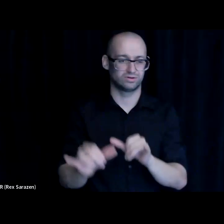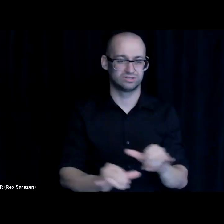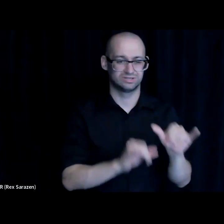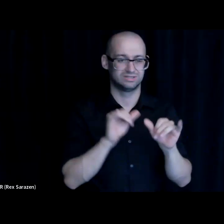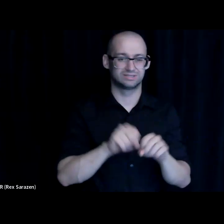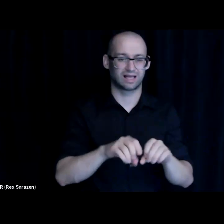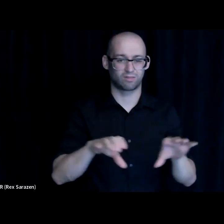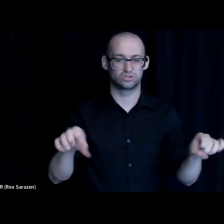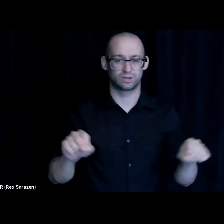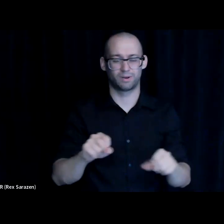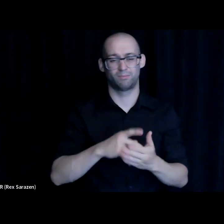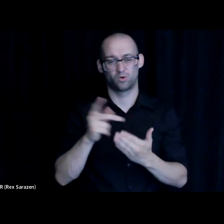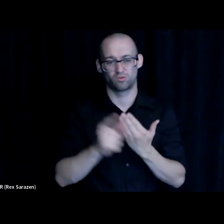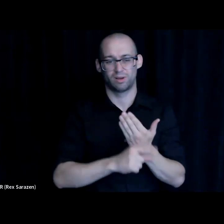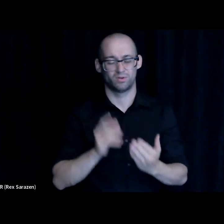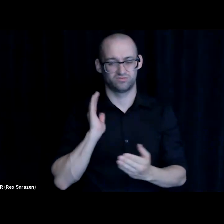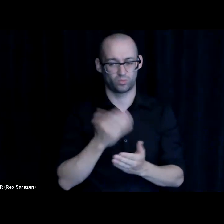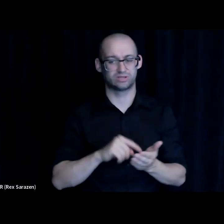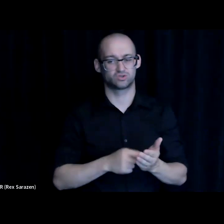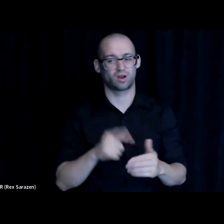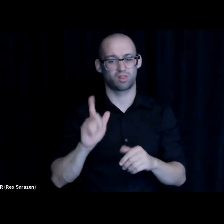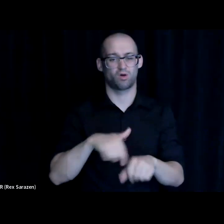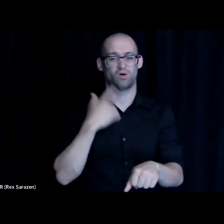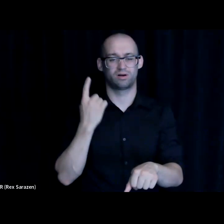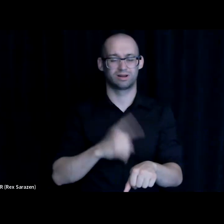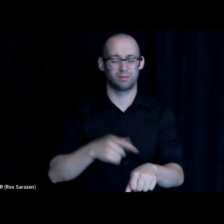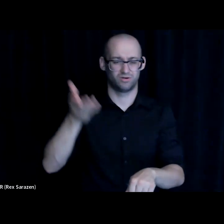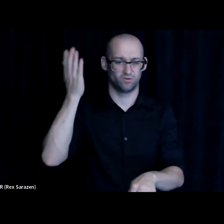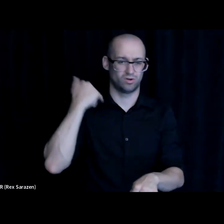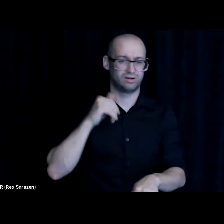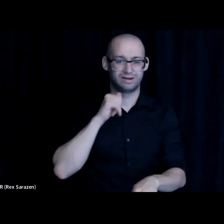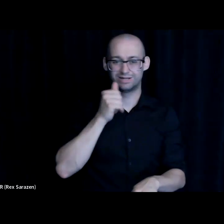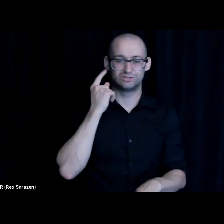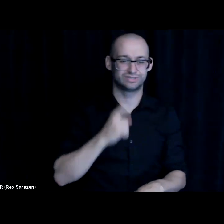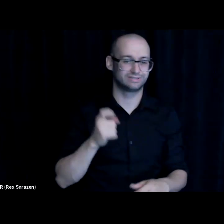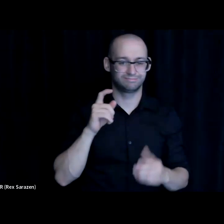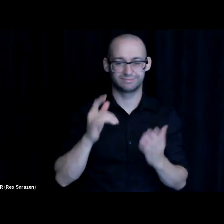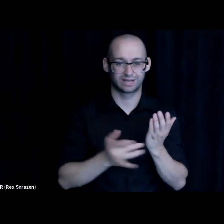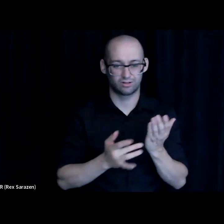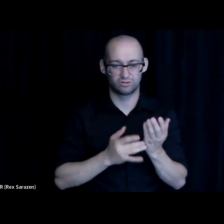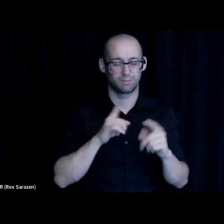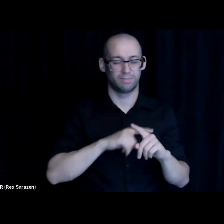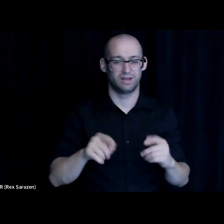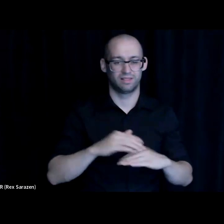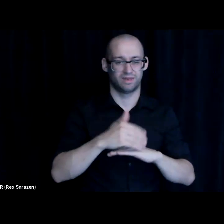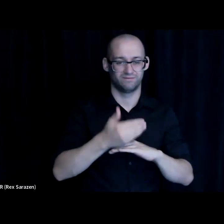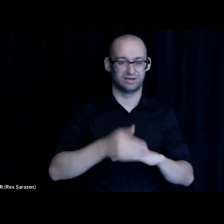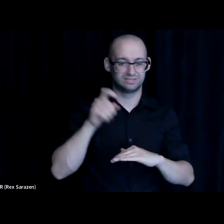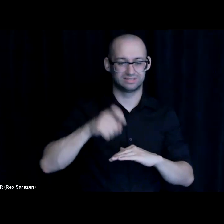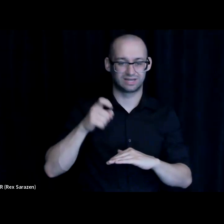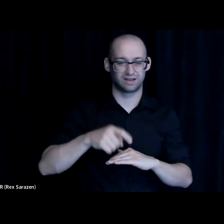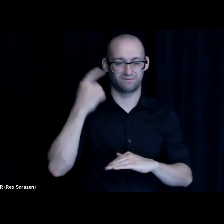started a Promise program long before that. And we provided not just technology, but also the devices people needed to get on